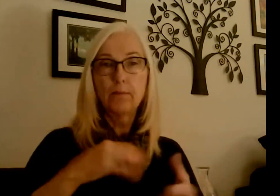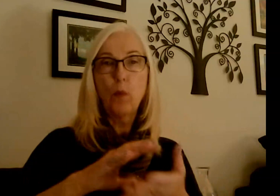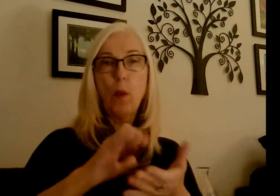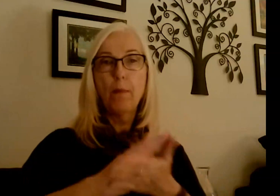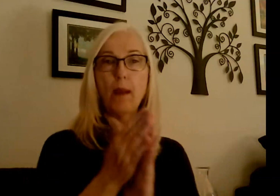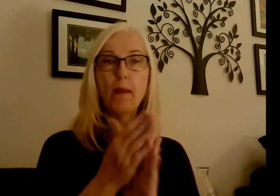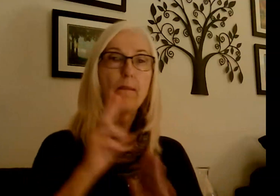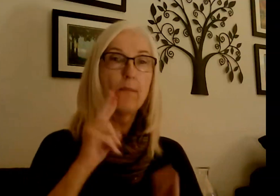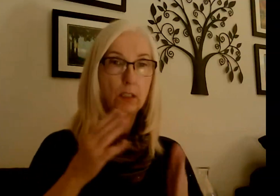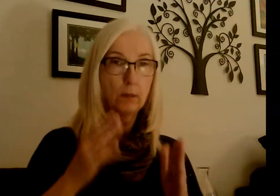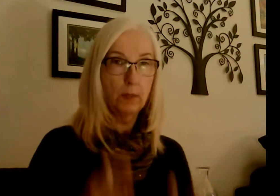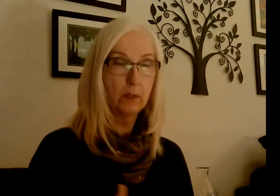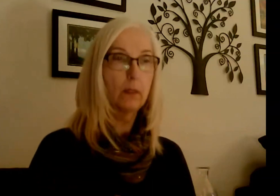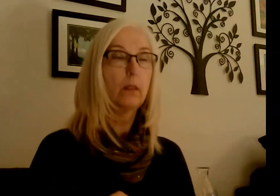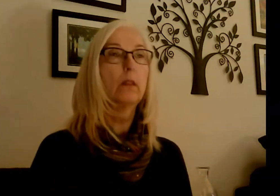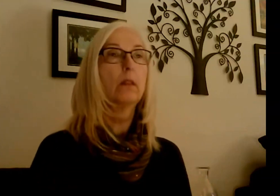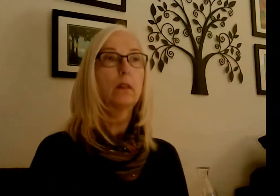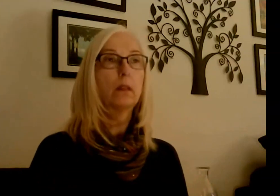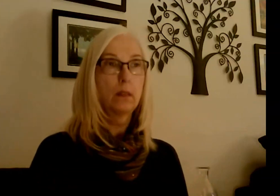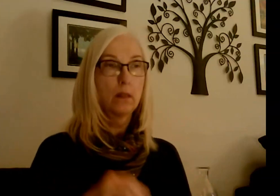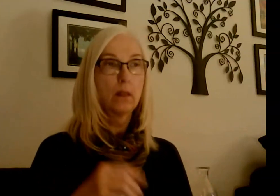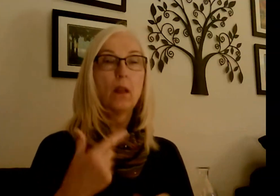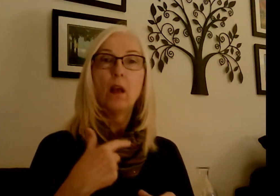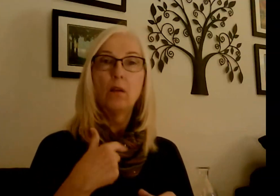and I decided that I was going to become a vegetarian.